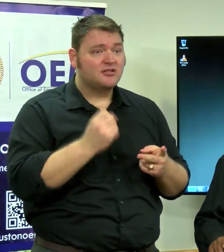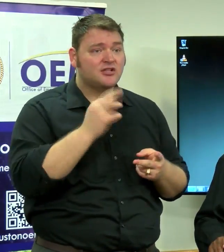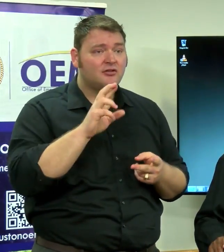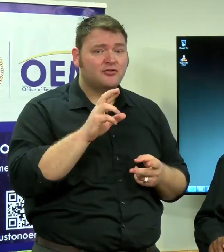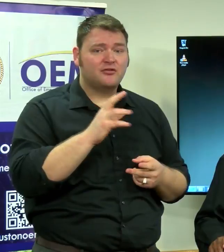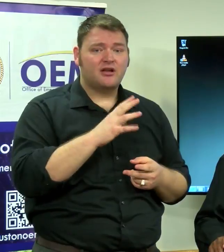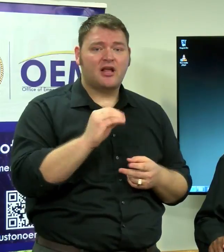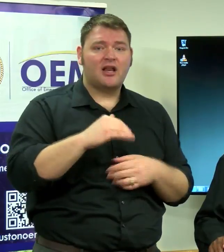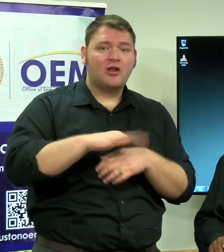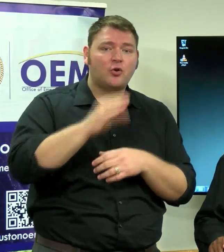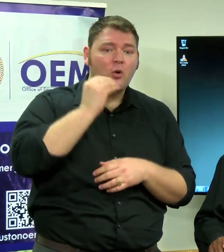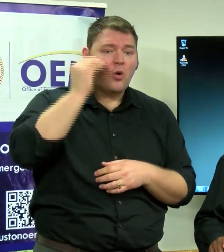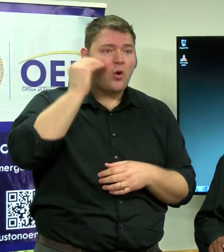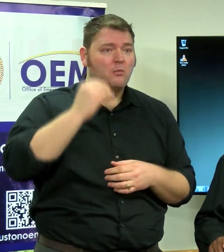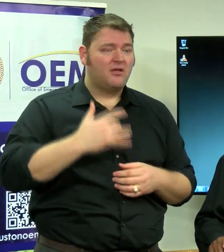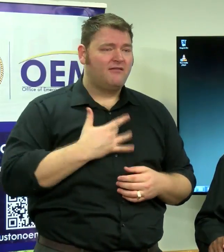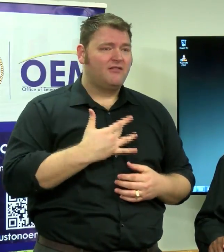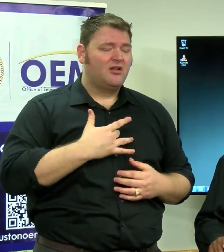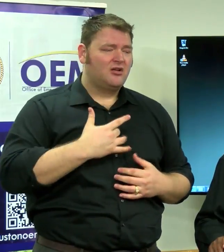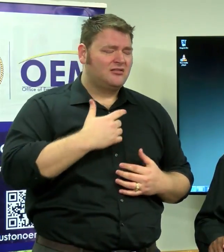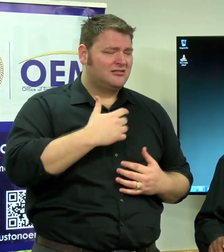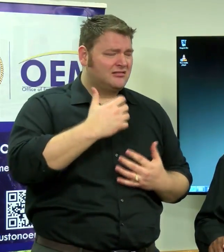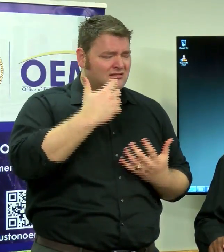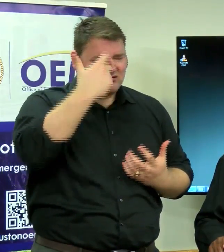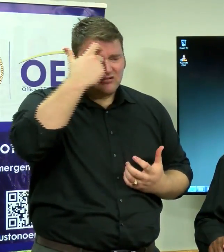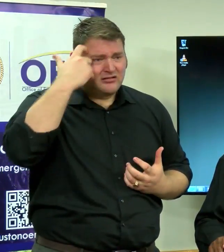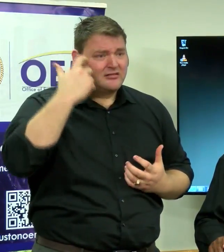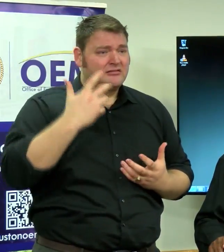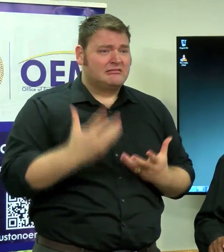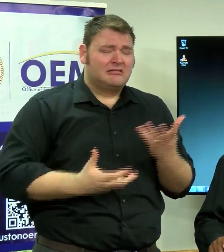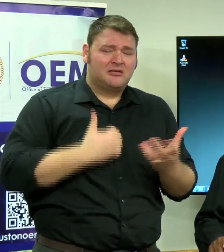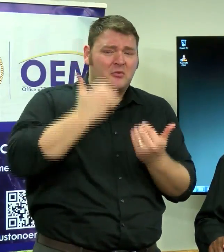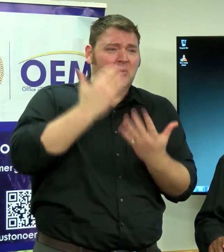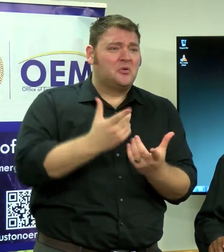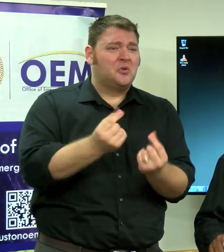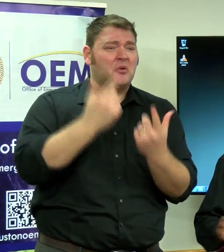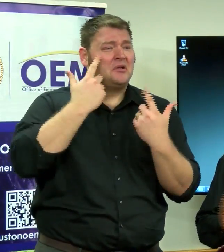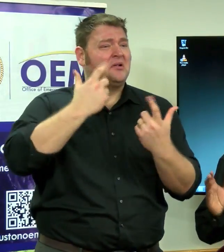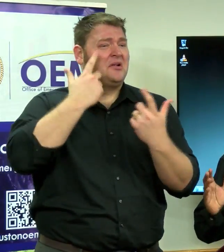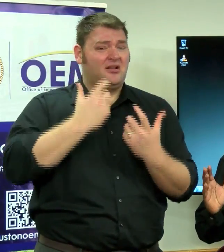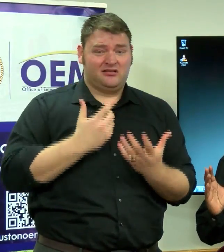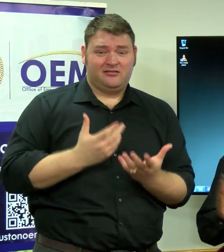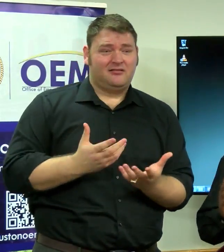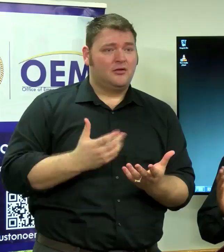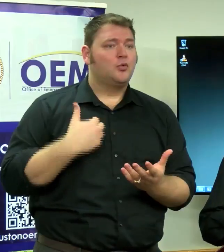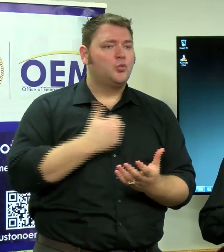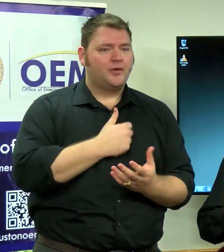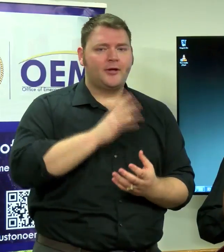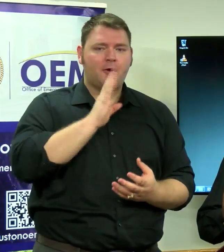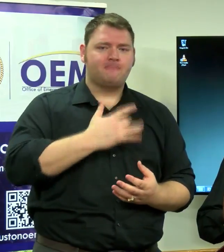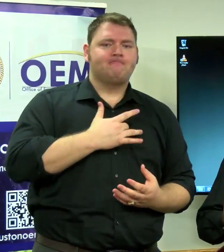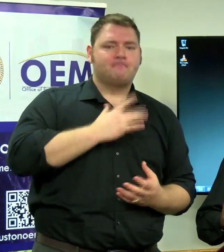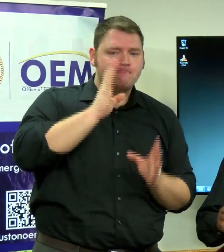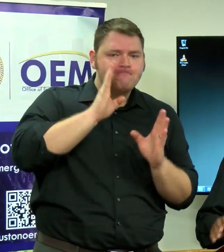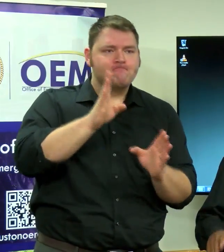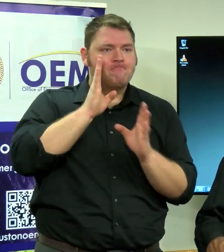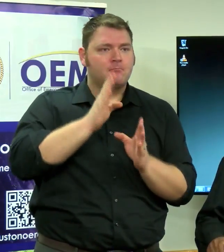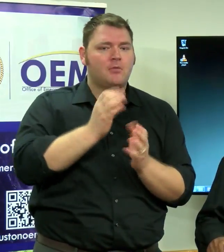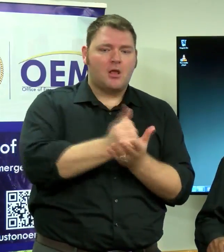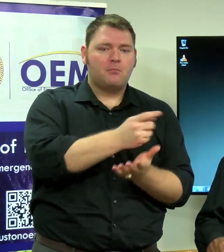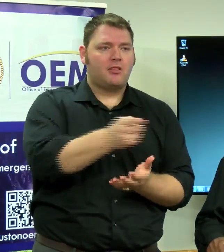very sensitive to and respond to. And that's why it's important for people to know that we are going to do everything in our